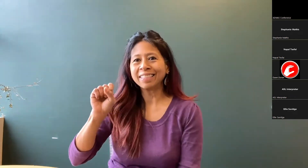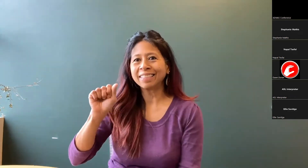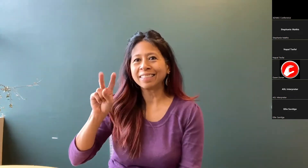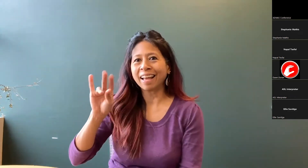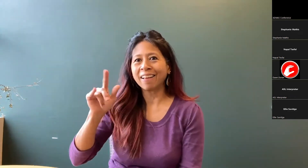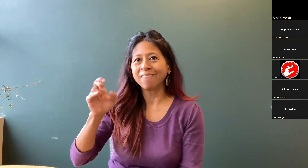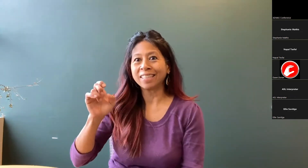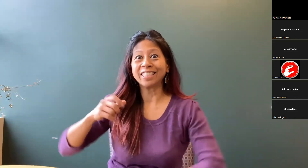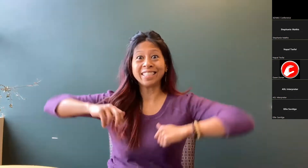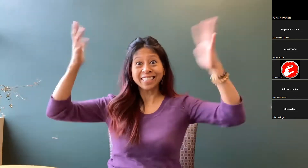award today goes to